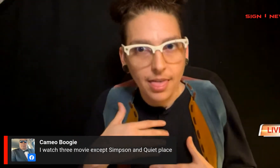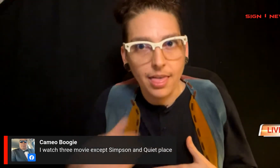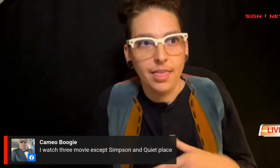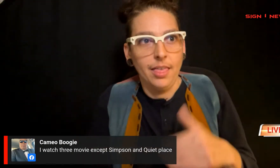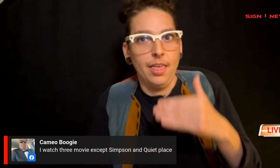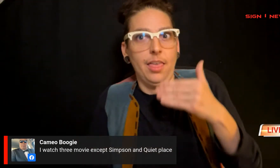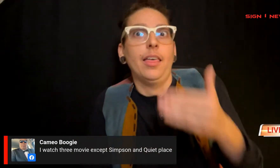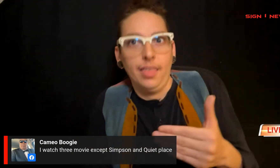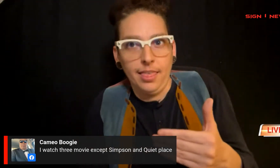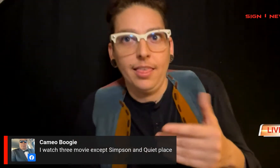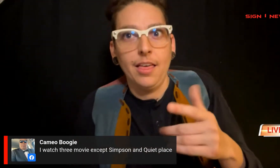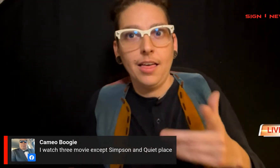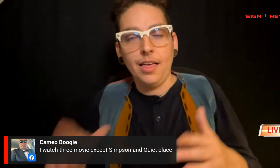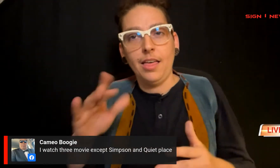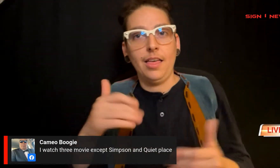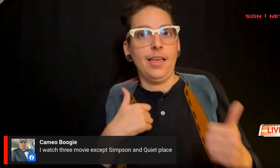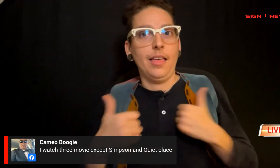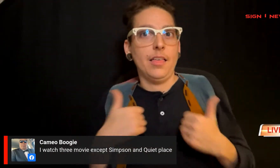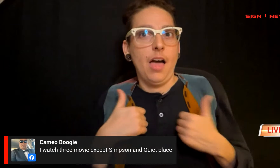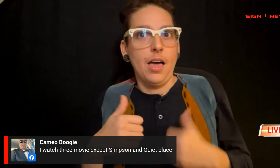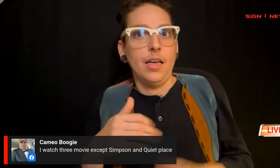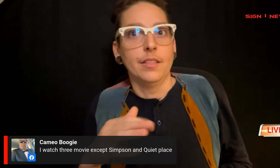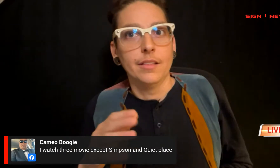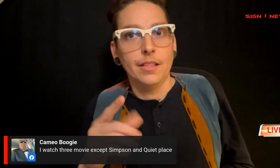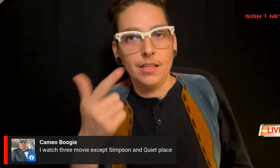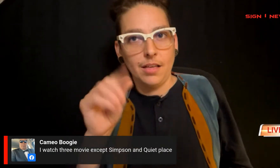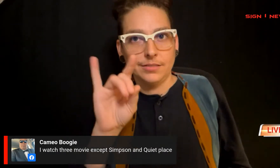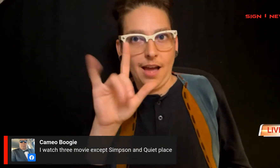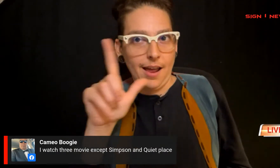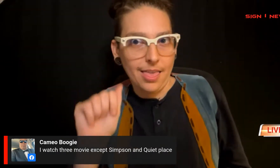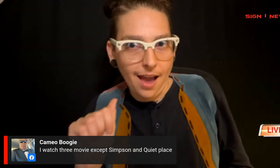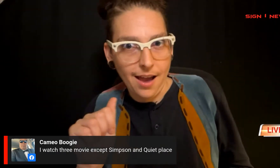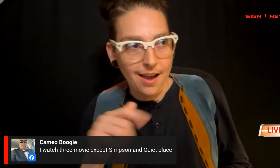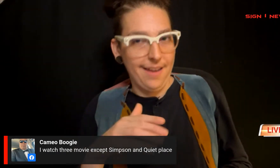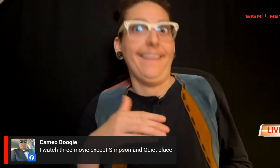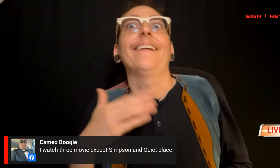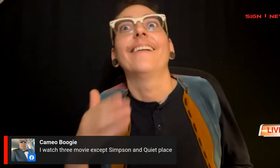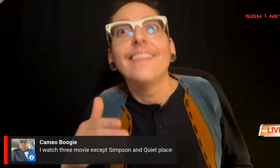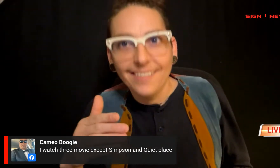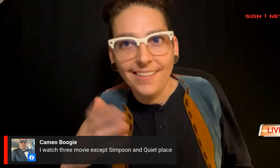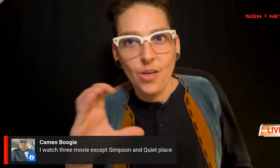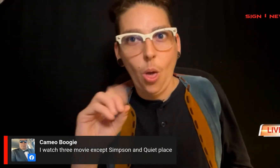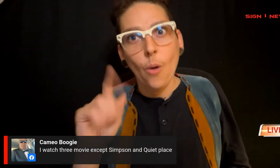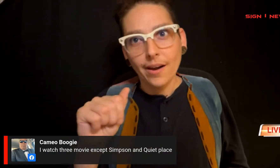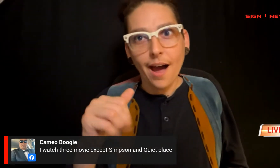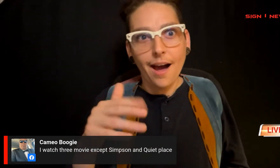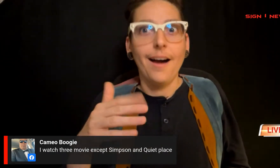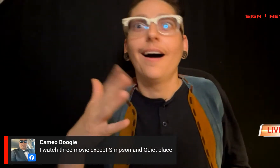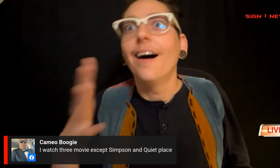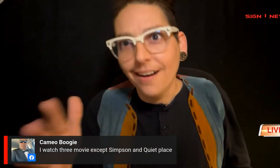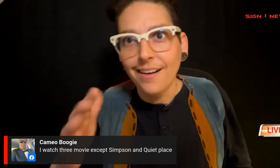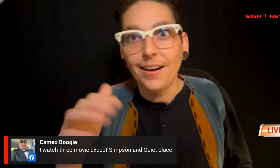First, it was A Quiet Place, and then The Sound of Metal, and then Kong versus Godzilla, and then